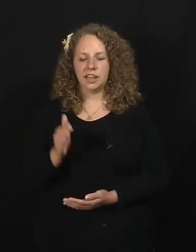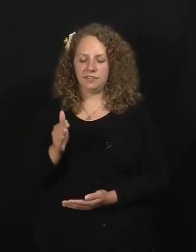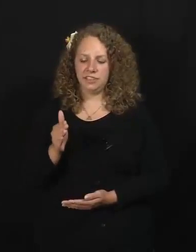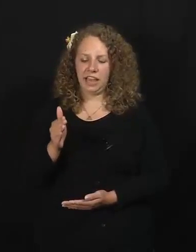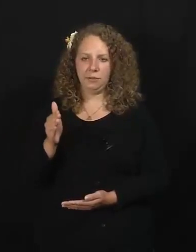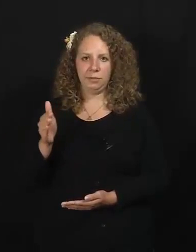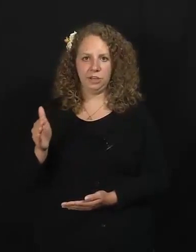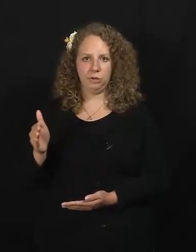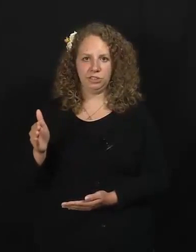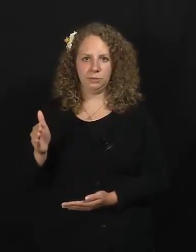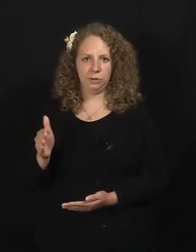enough to have it be noticeable.